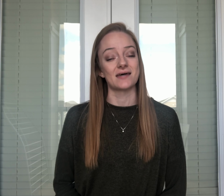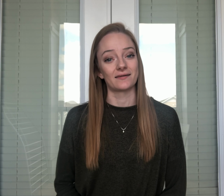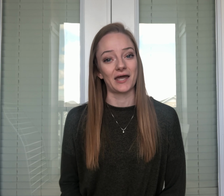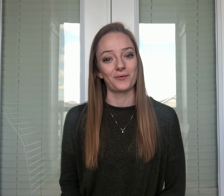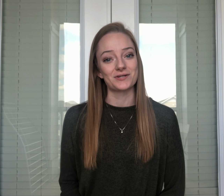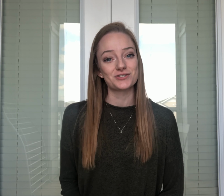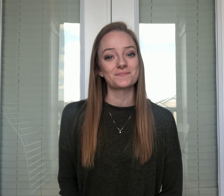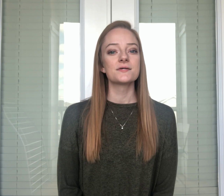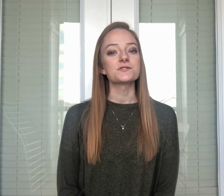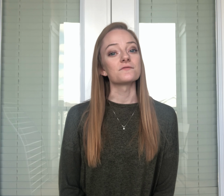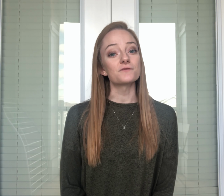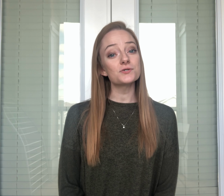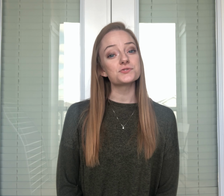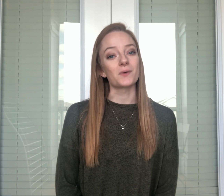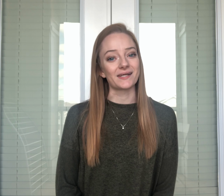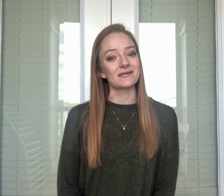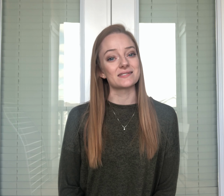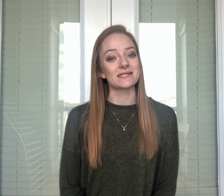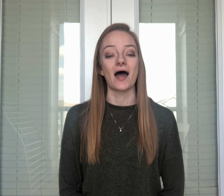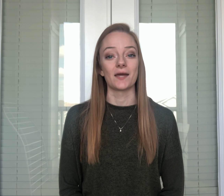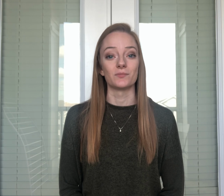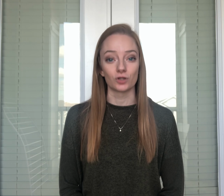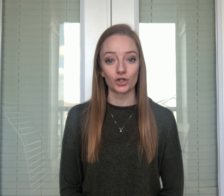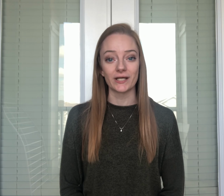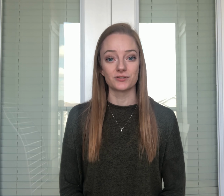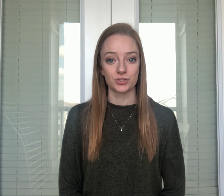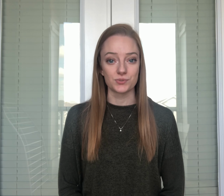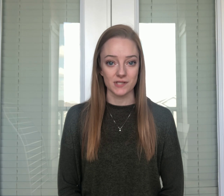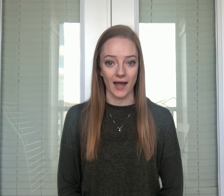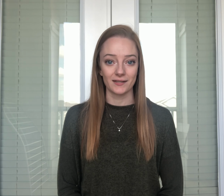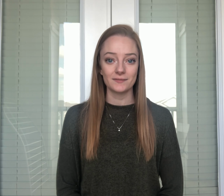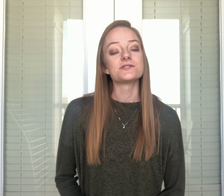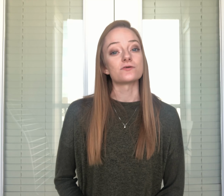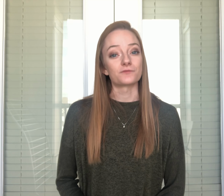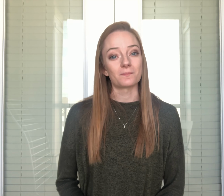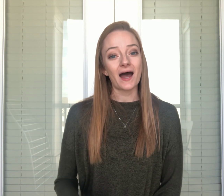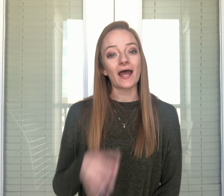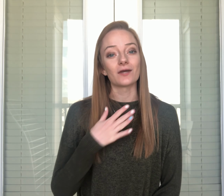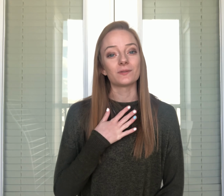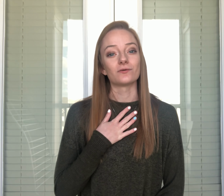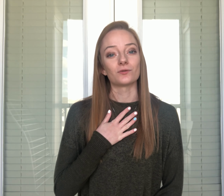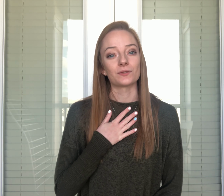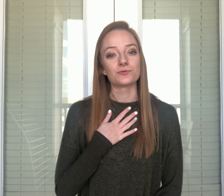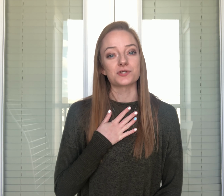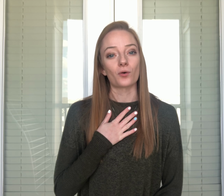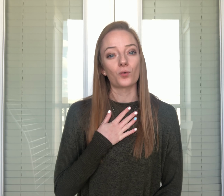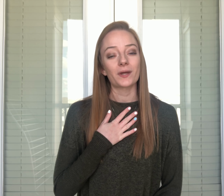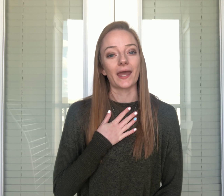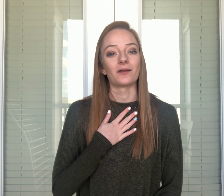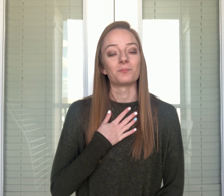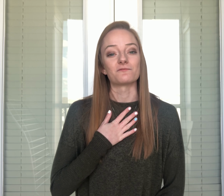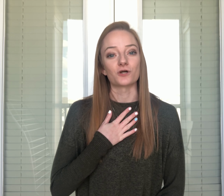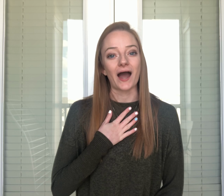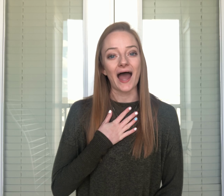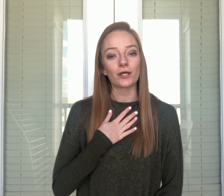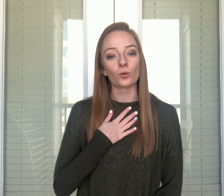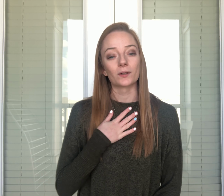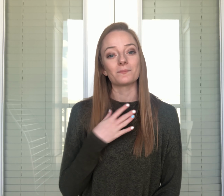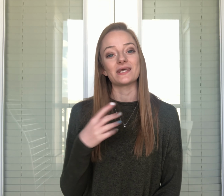sign language. So the first one is I'm learning to sign. So for my, we know that we used our whole hand, but for I or me,